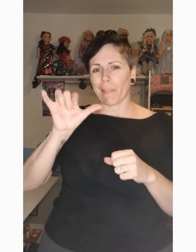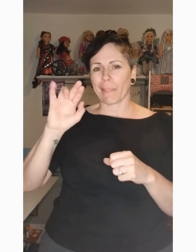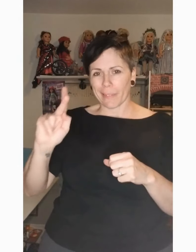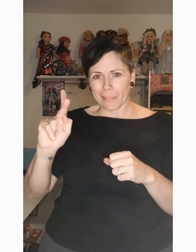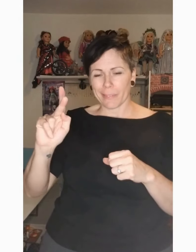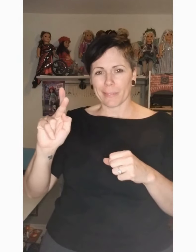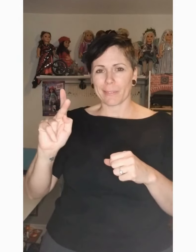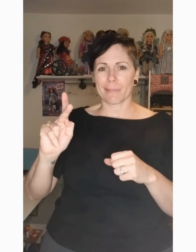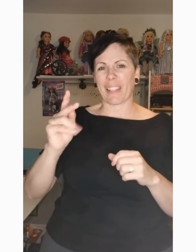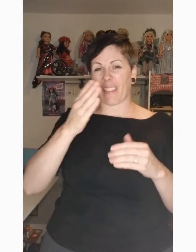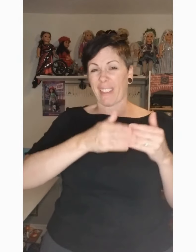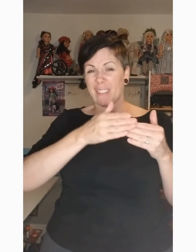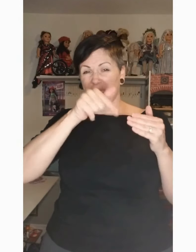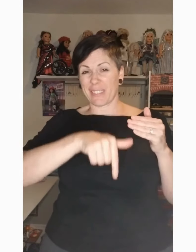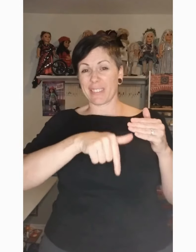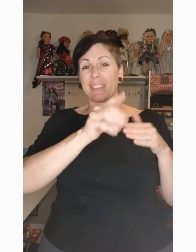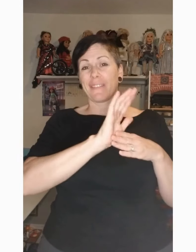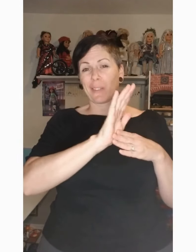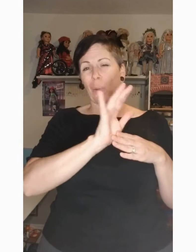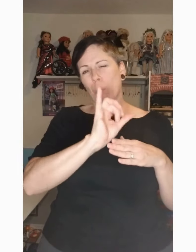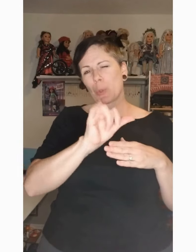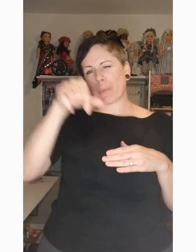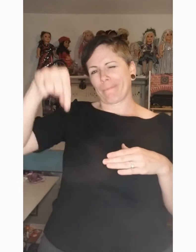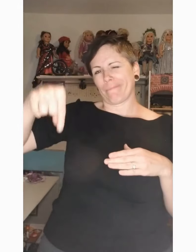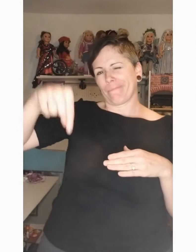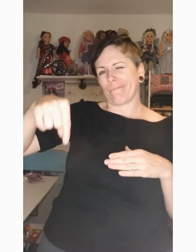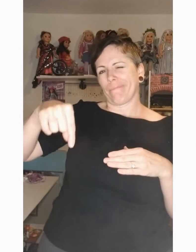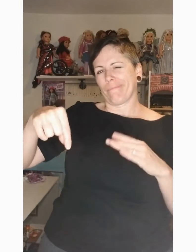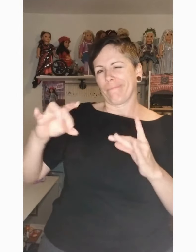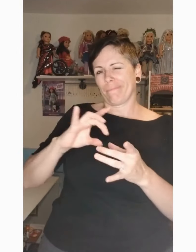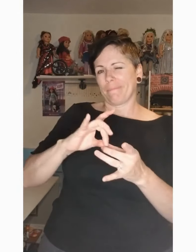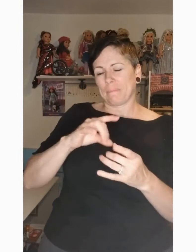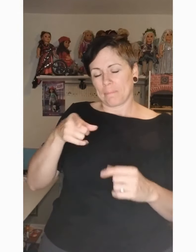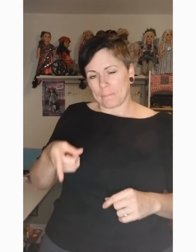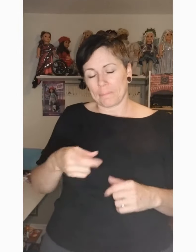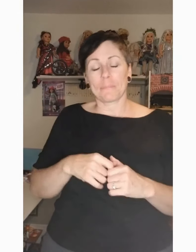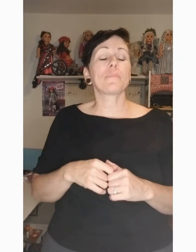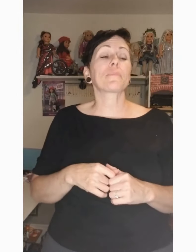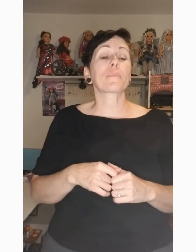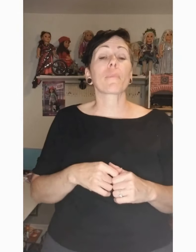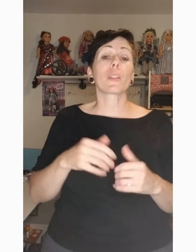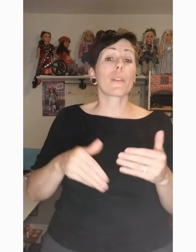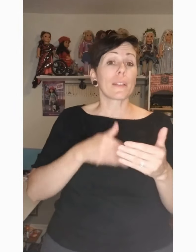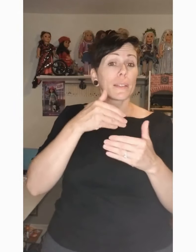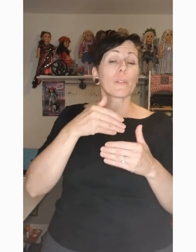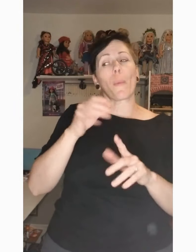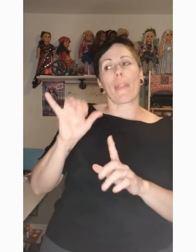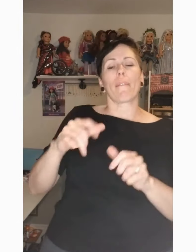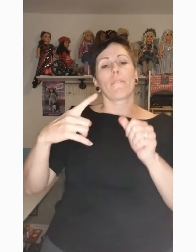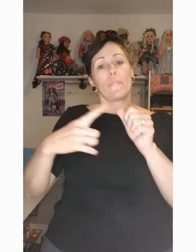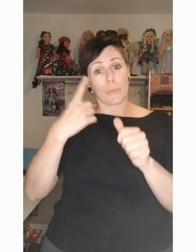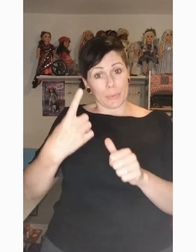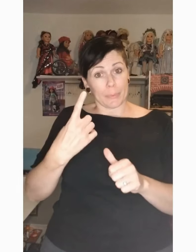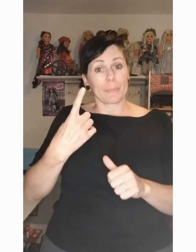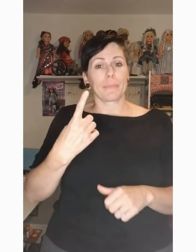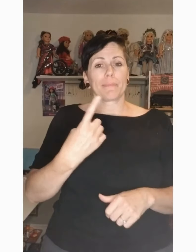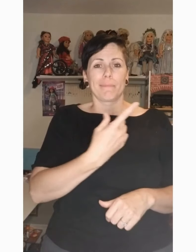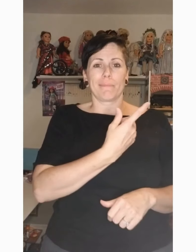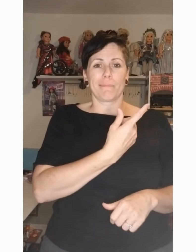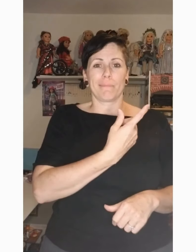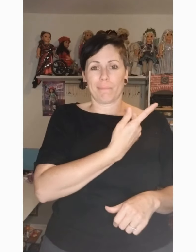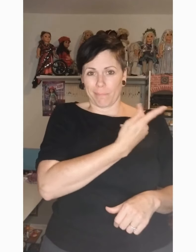or in the description. And then the next one, so Grace and I organized that one, and my wife, for